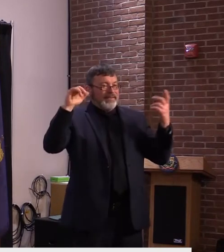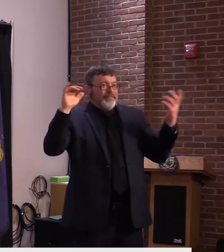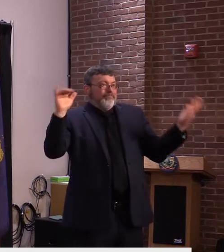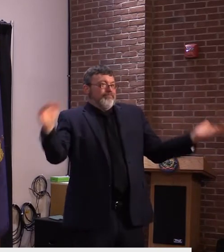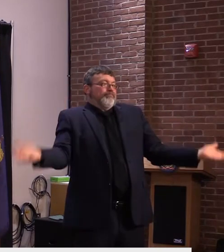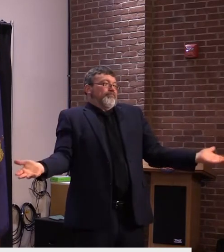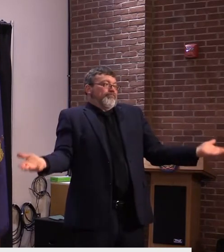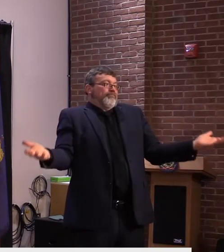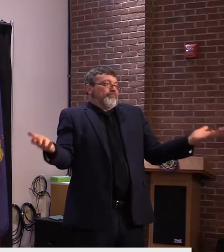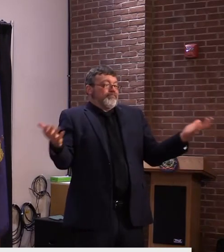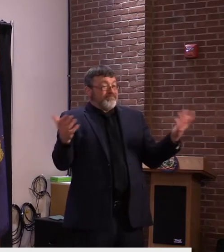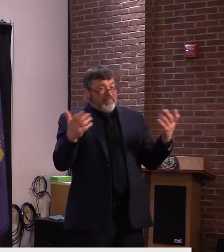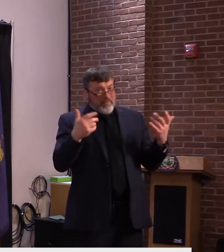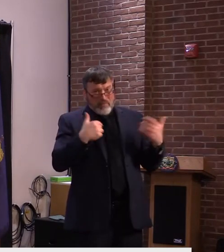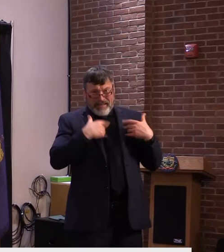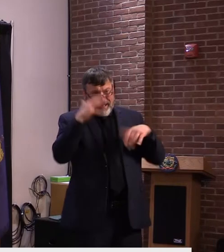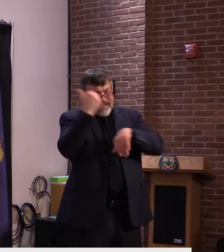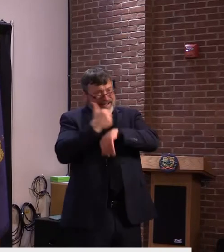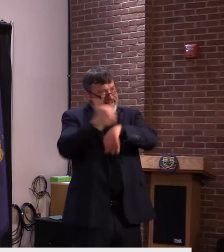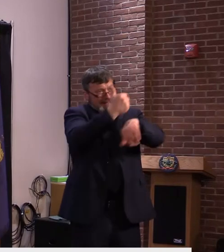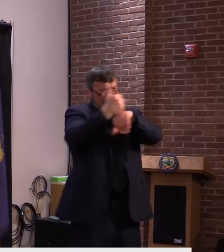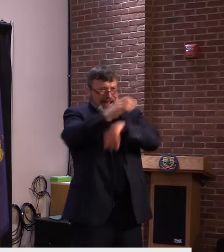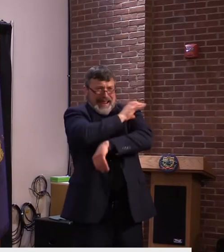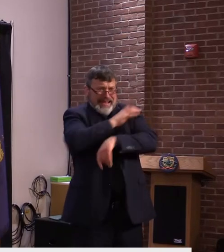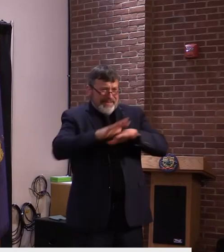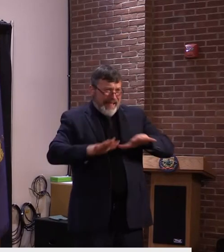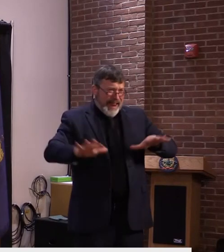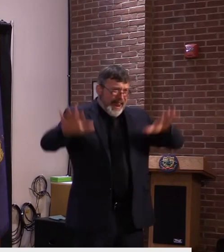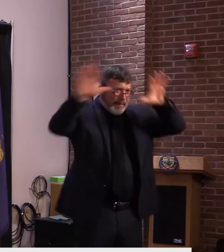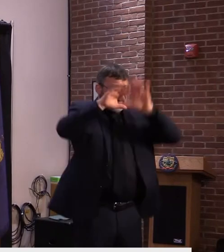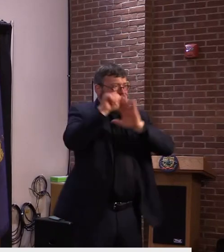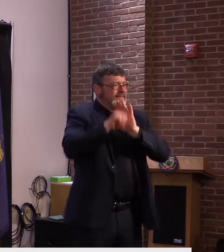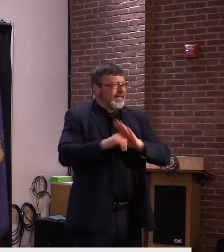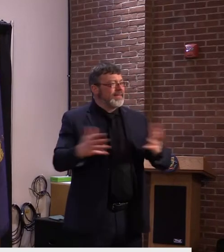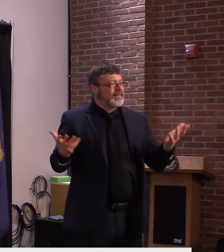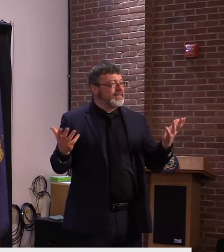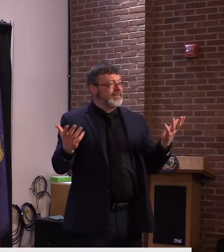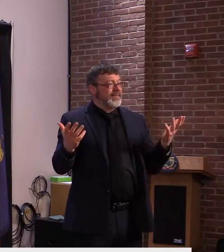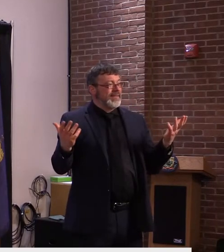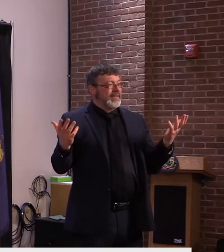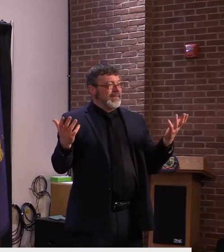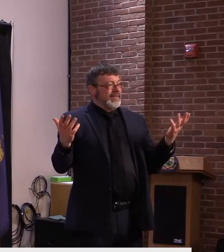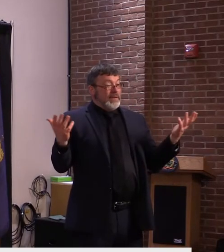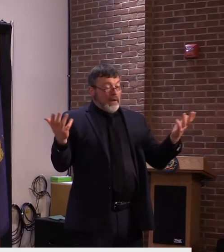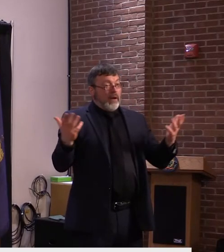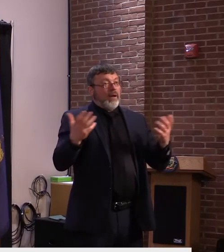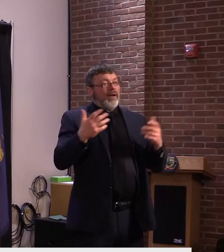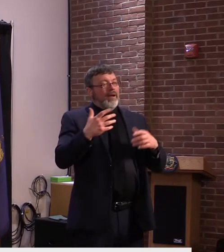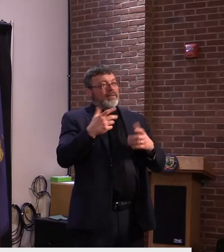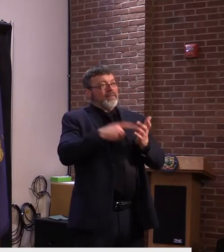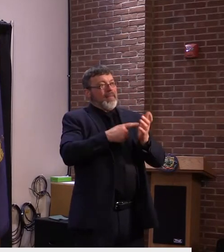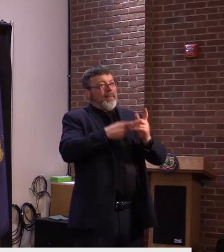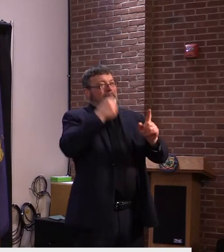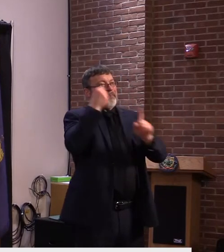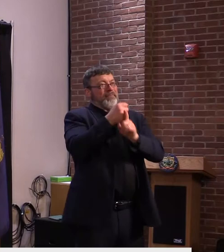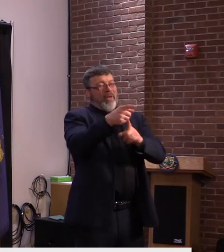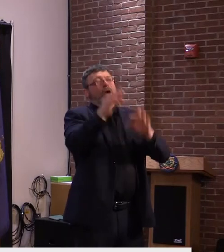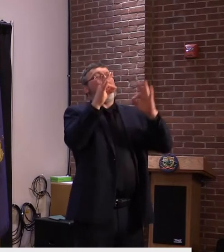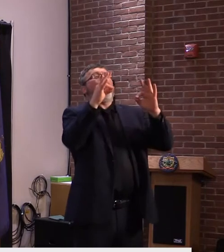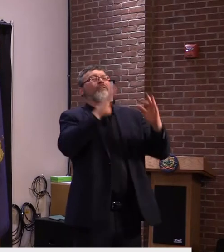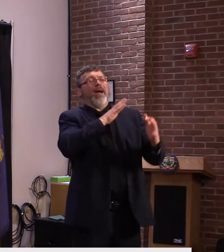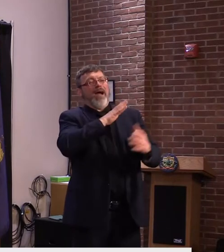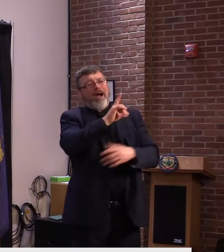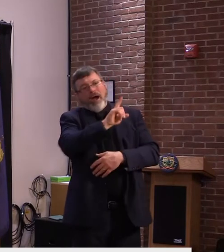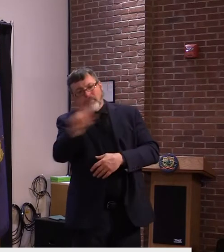access in a convenient and sometimes very timely way. Many, many states are